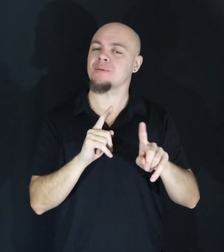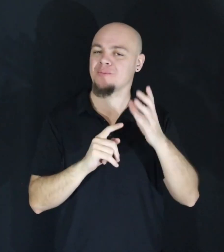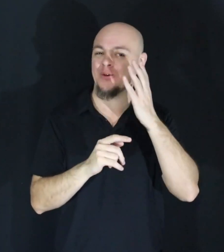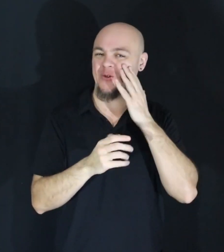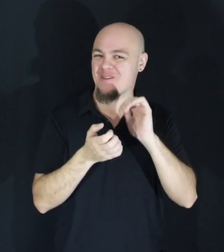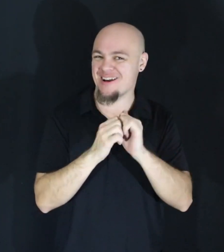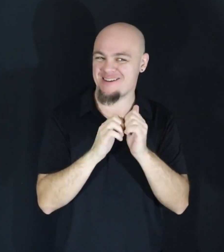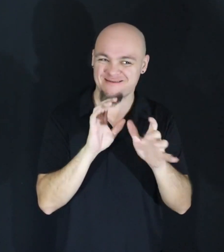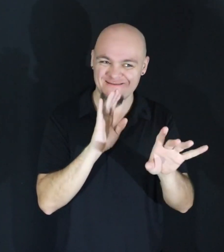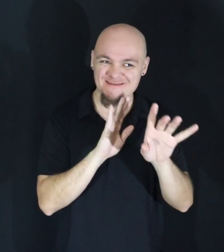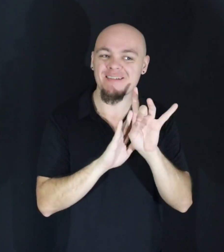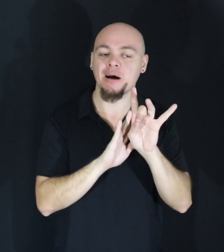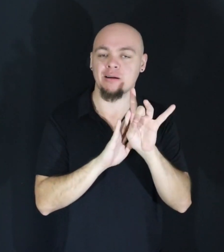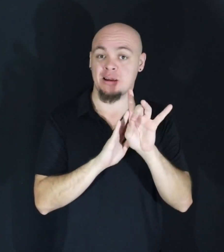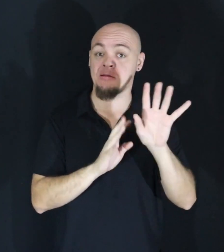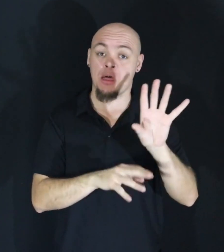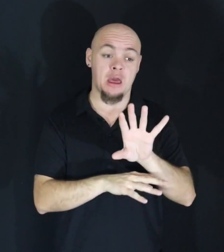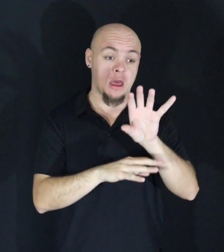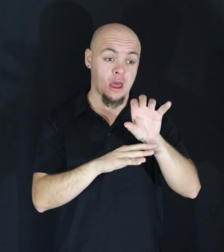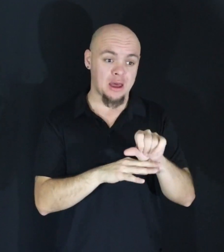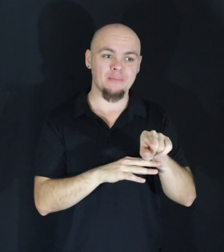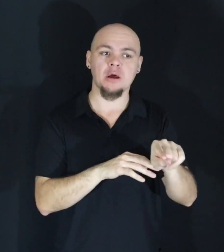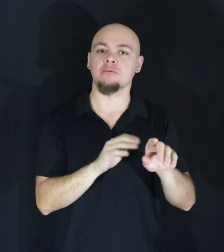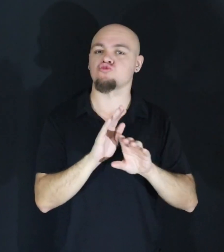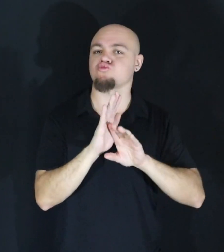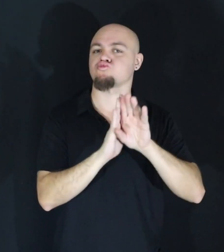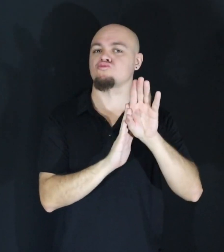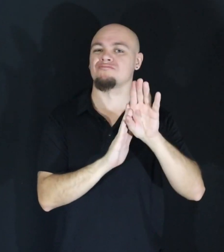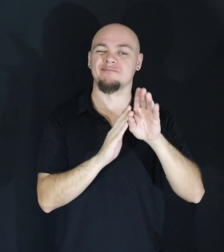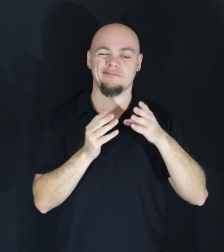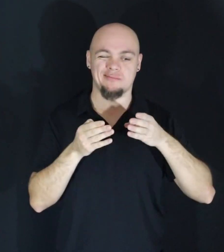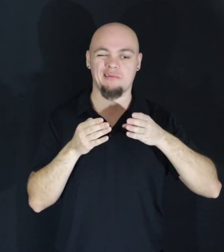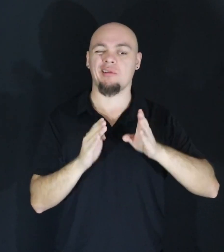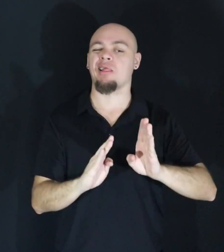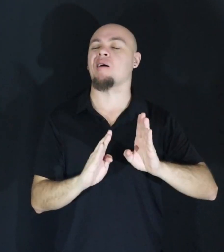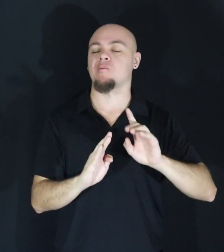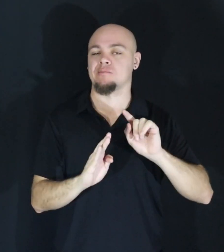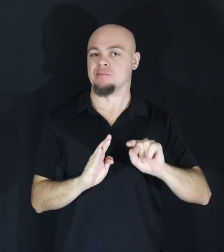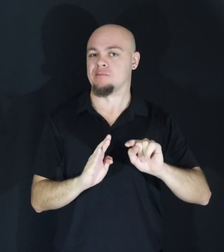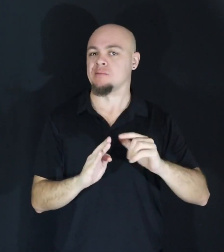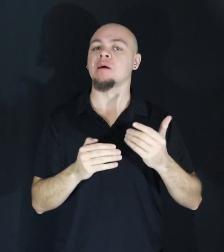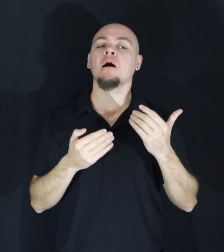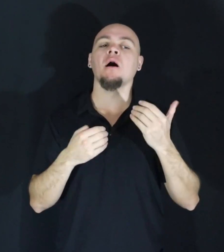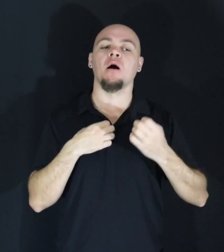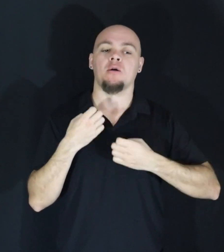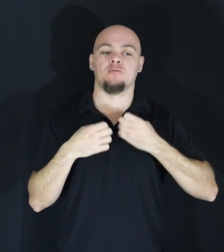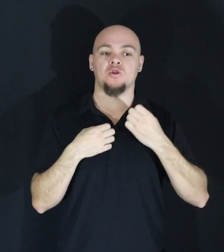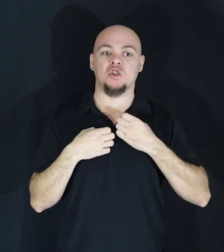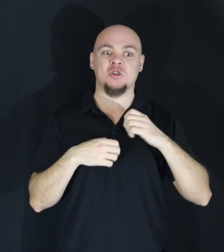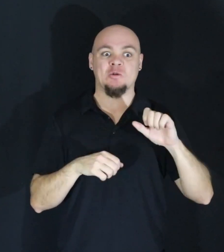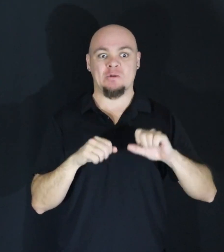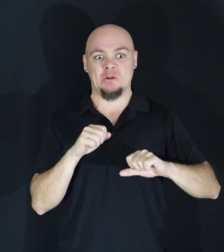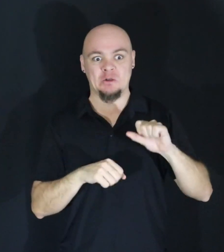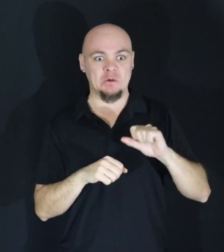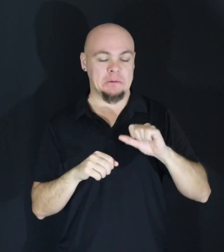We've built the habit and the allowance of emotional